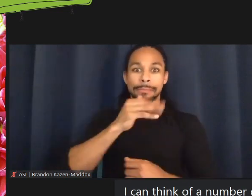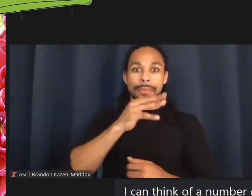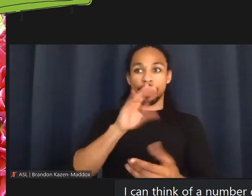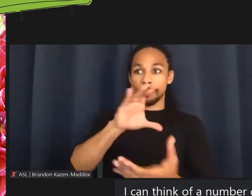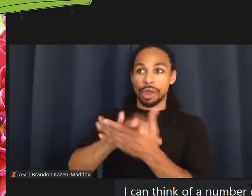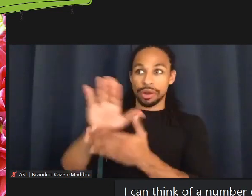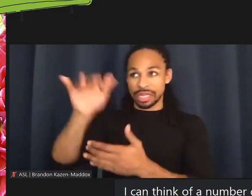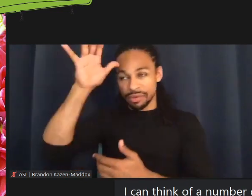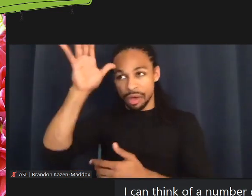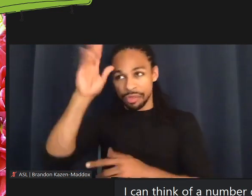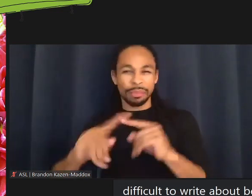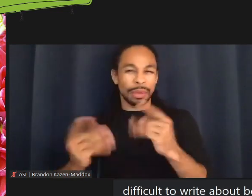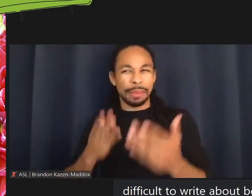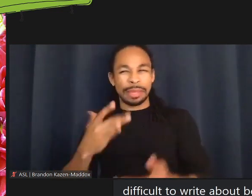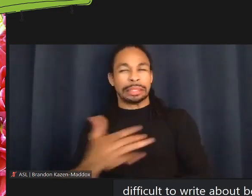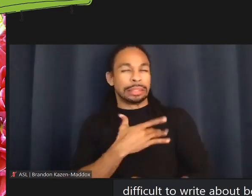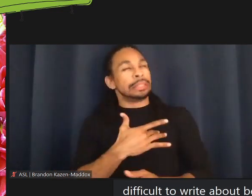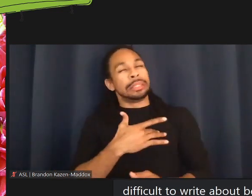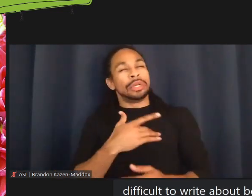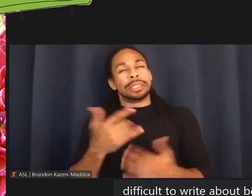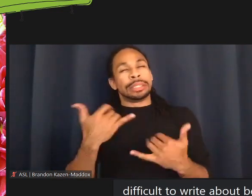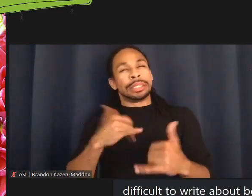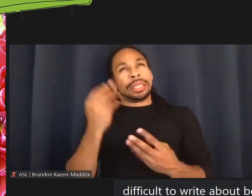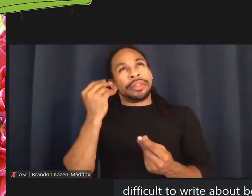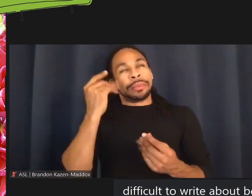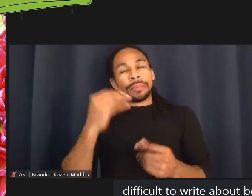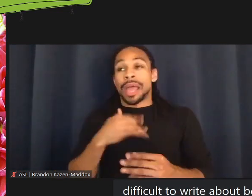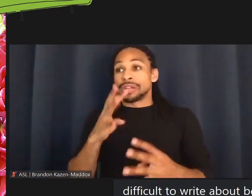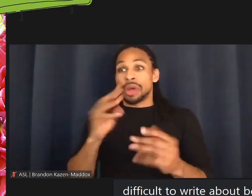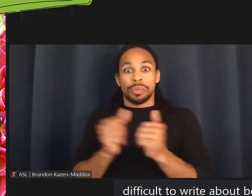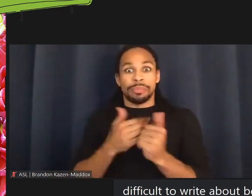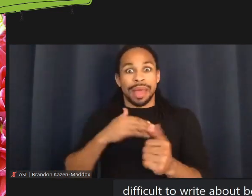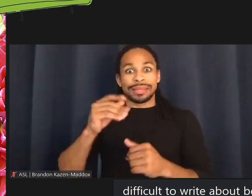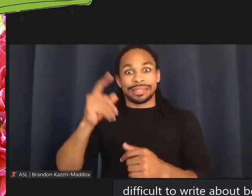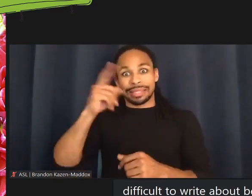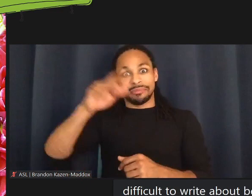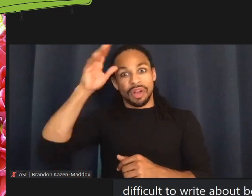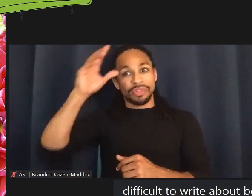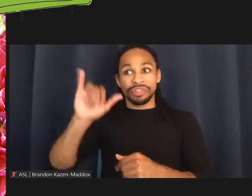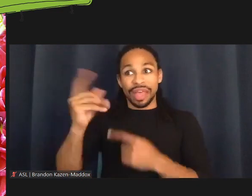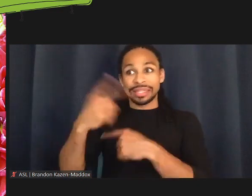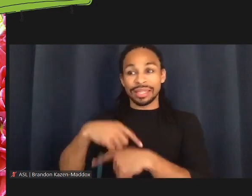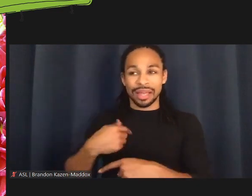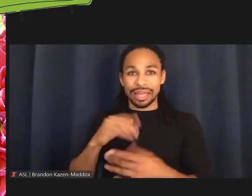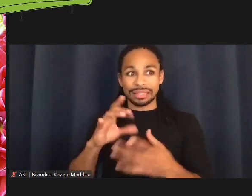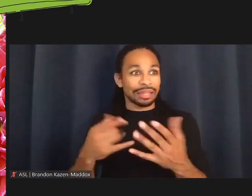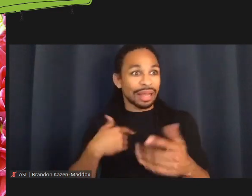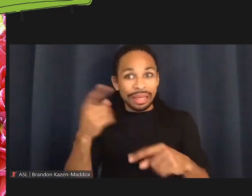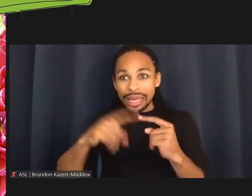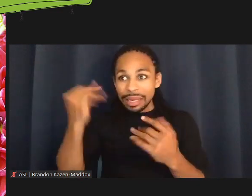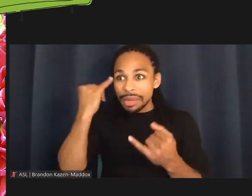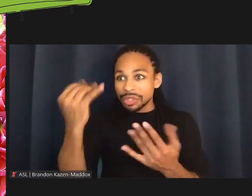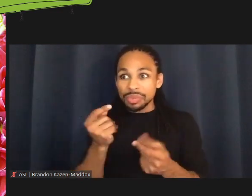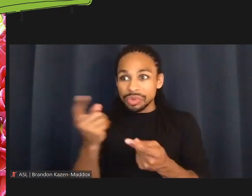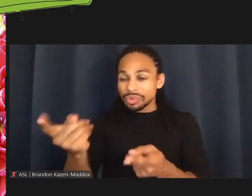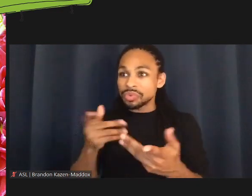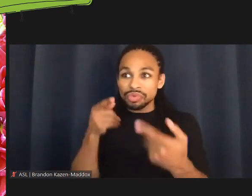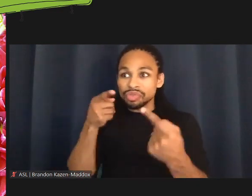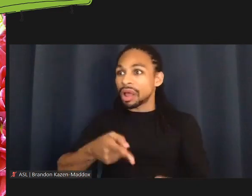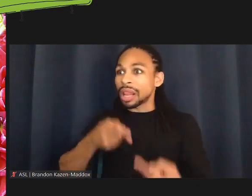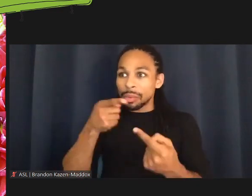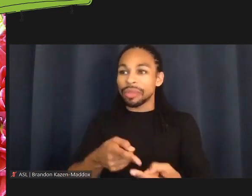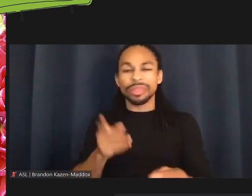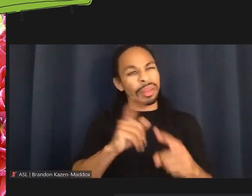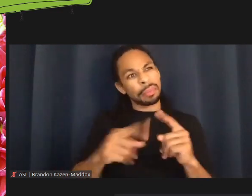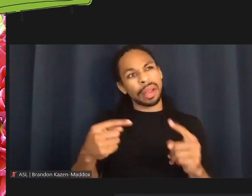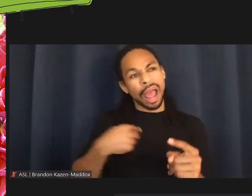home. Talking to my stepdad that day, I said, I can't imagine what he was going through, but I can. I too am intimate